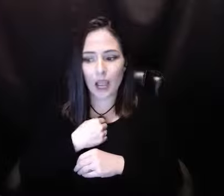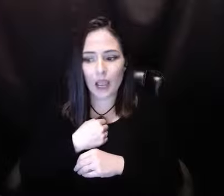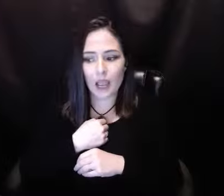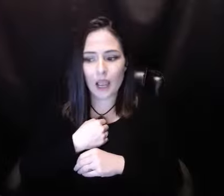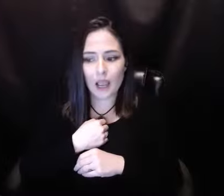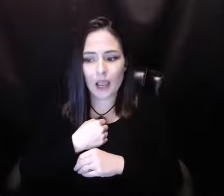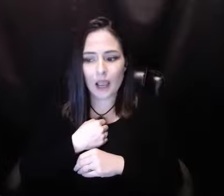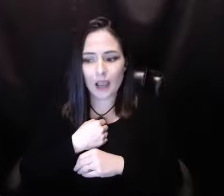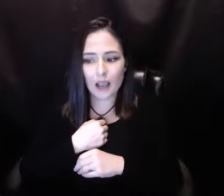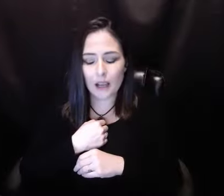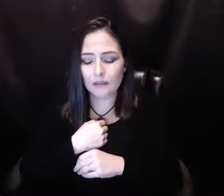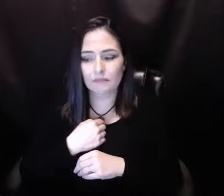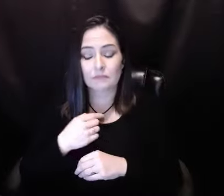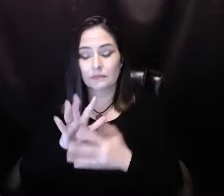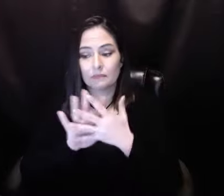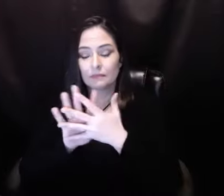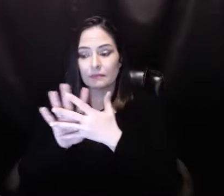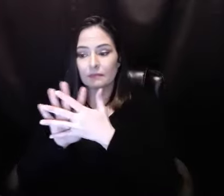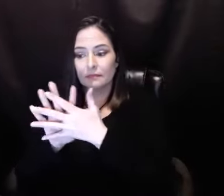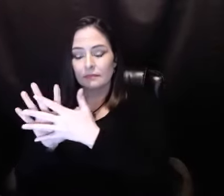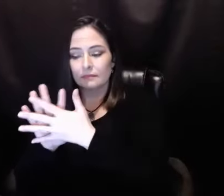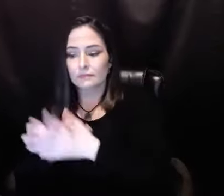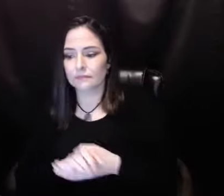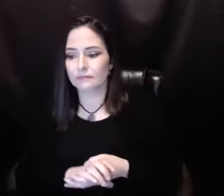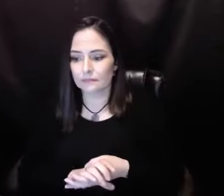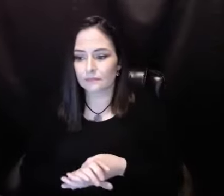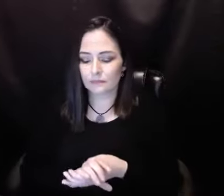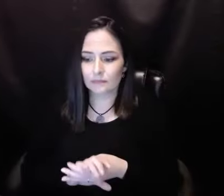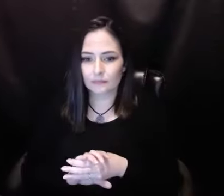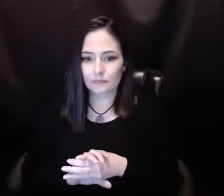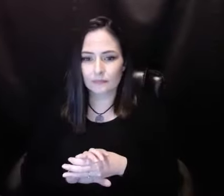and I was a metal nanny because I didn't know.